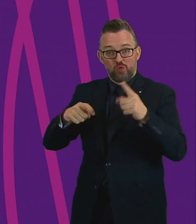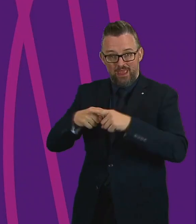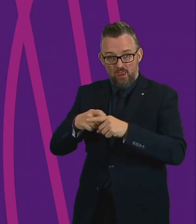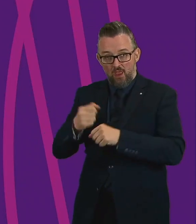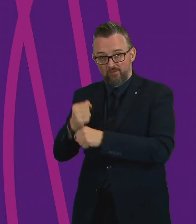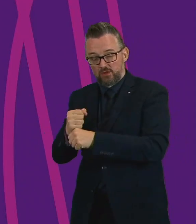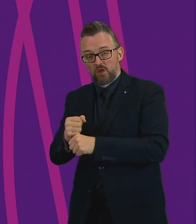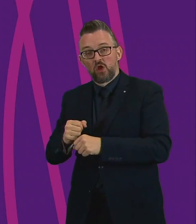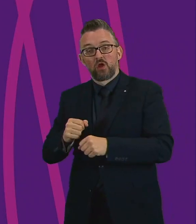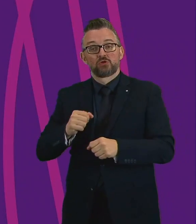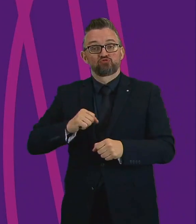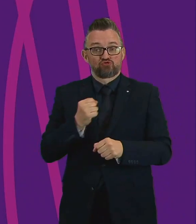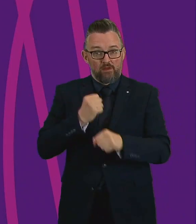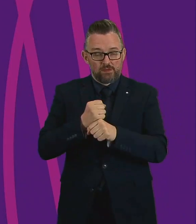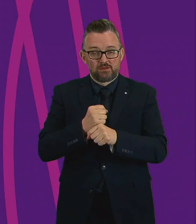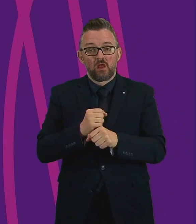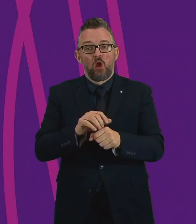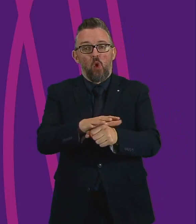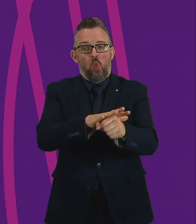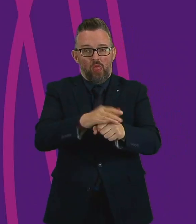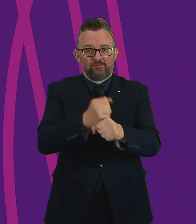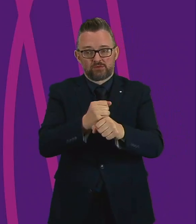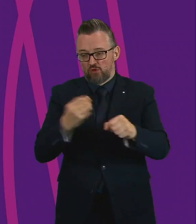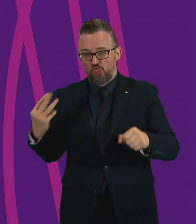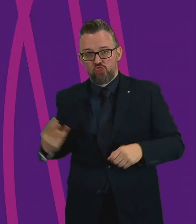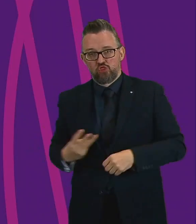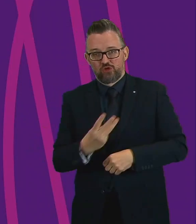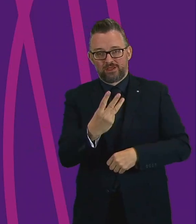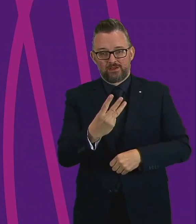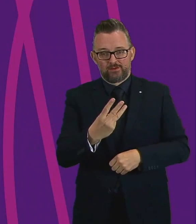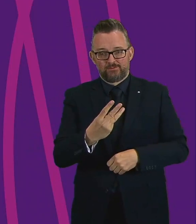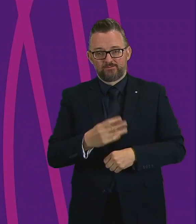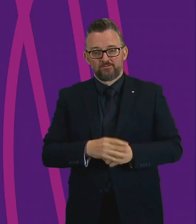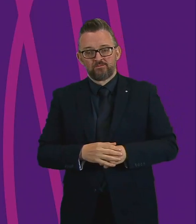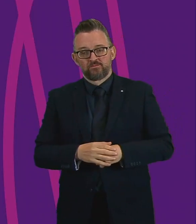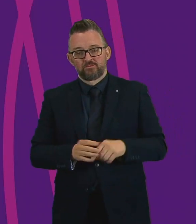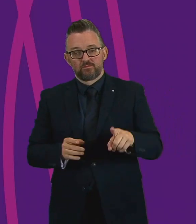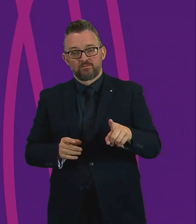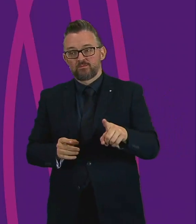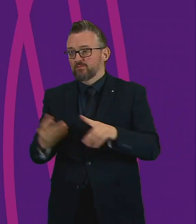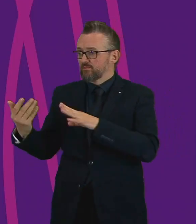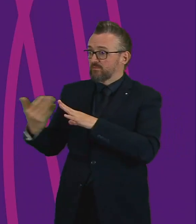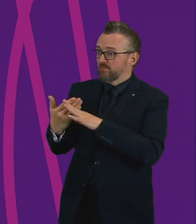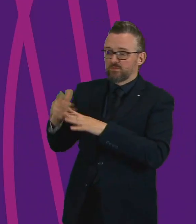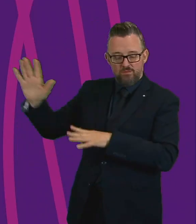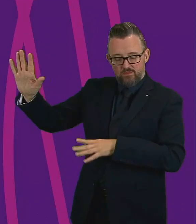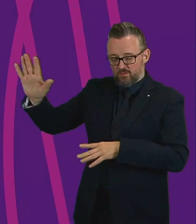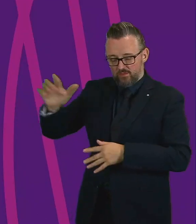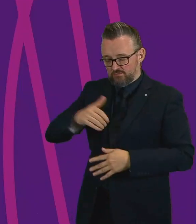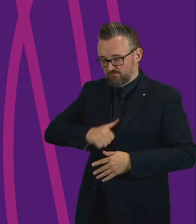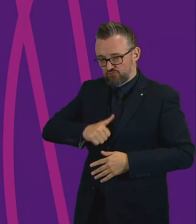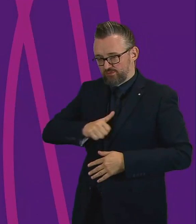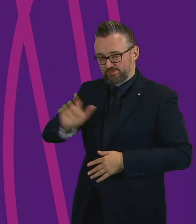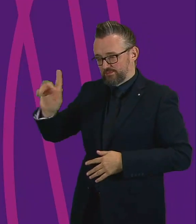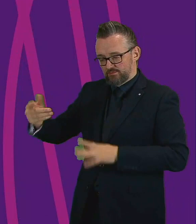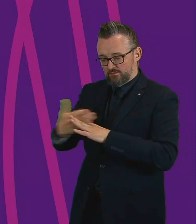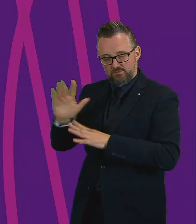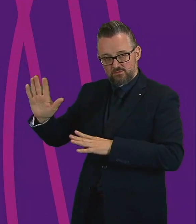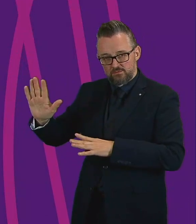Government. Now, of course, the fiscal framework, as many have pointed out, I'm afraid I'm very, very pressed for time. I do